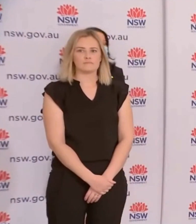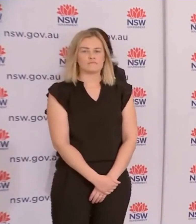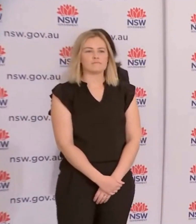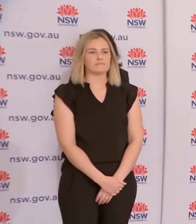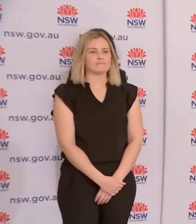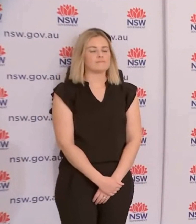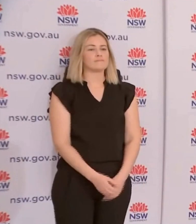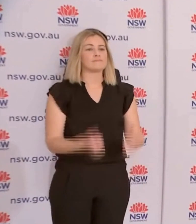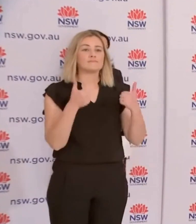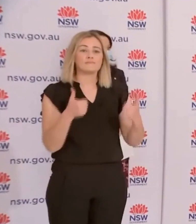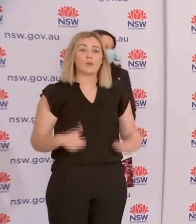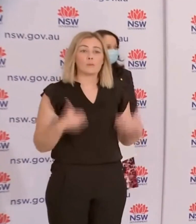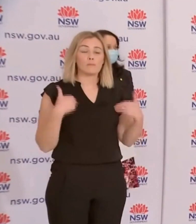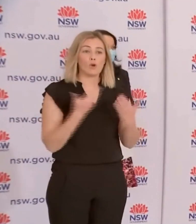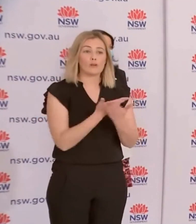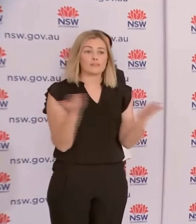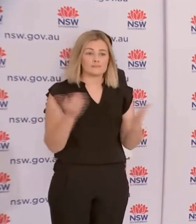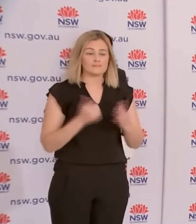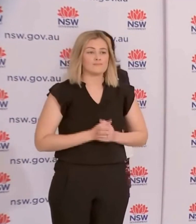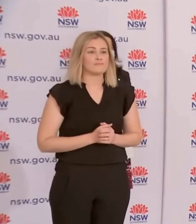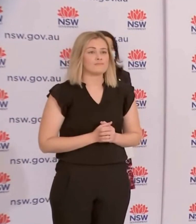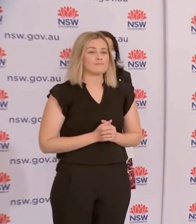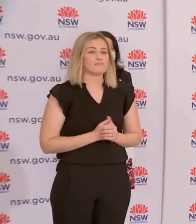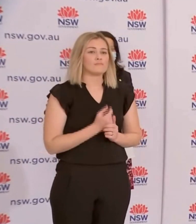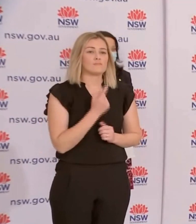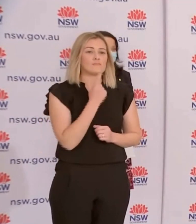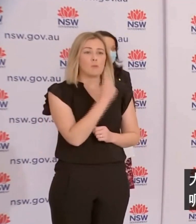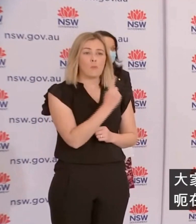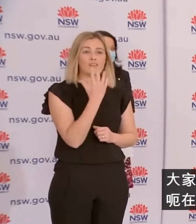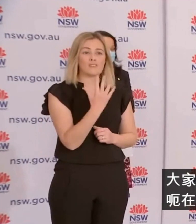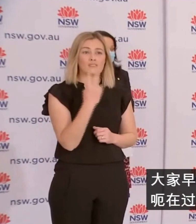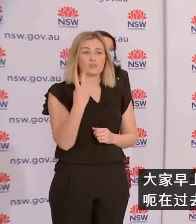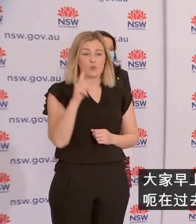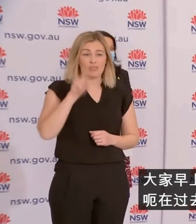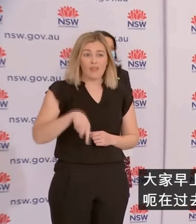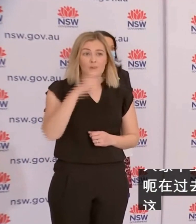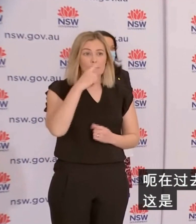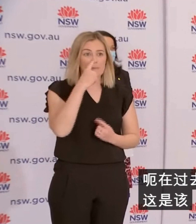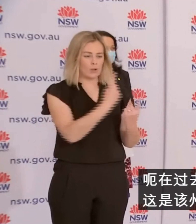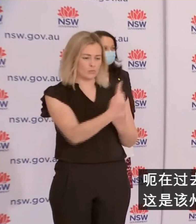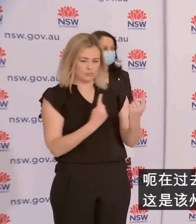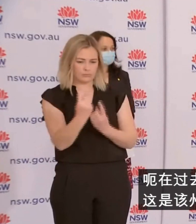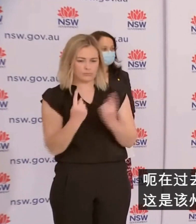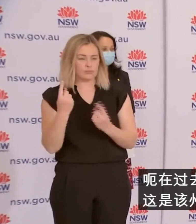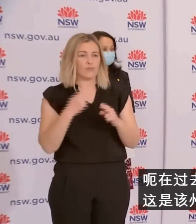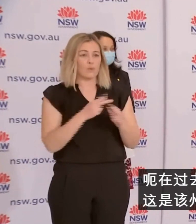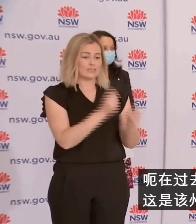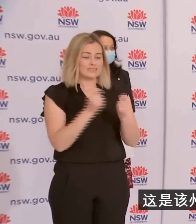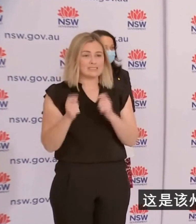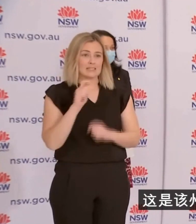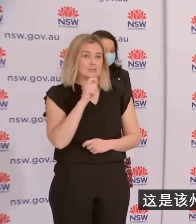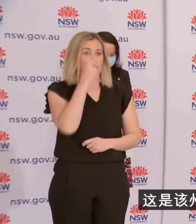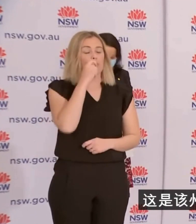Good morning, everybody. New South Wales had 152,000 tests done in the last 24 hours, which is a huge record